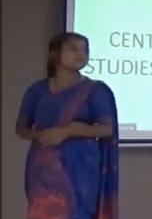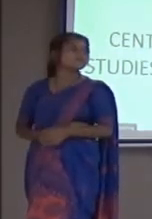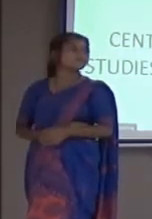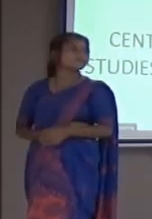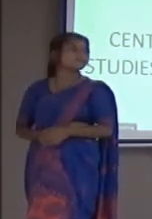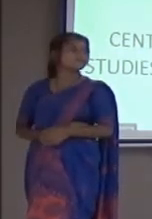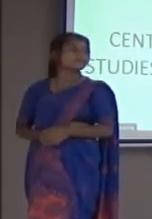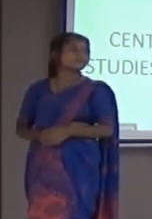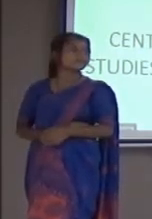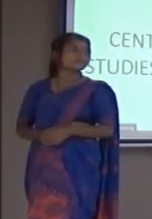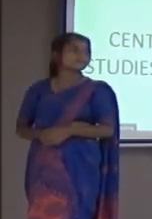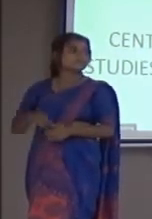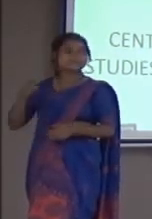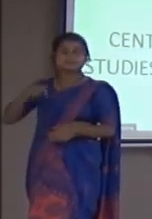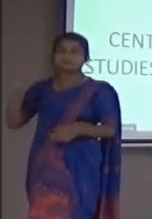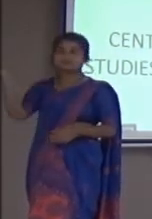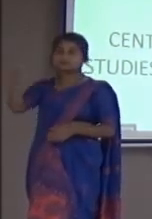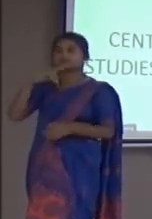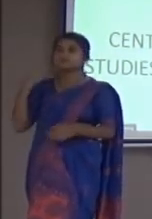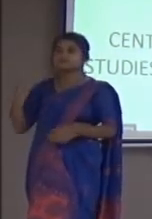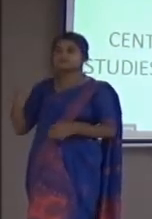is an era of the marginalized.